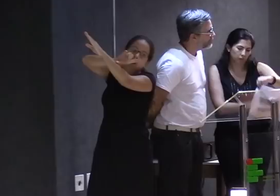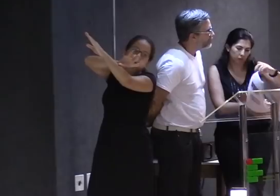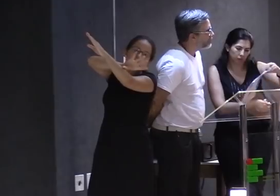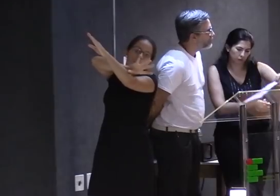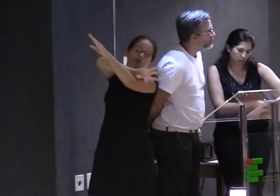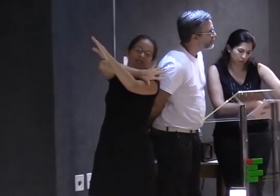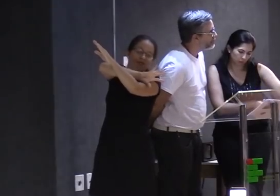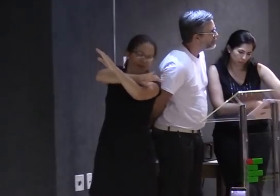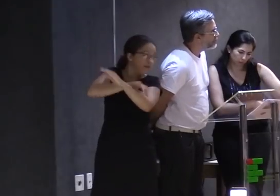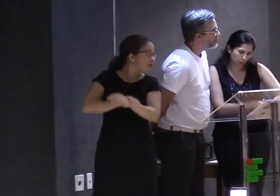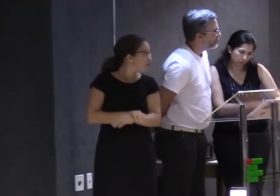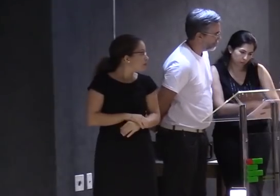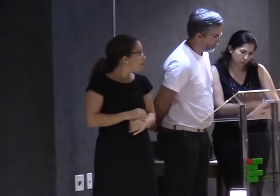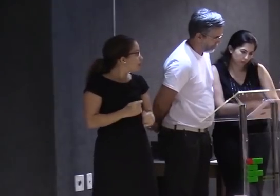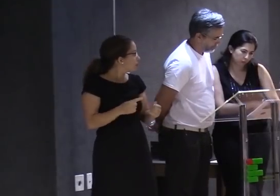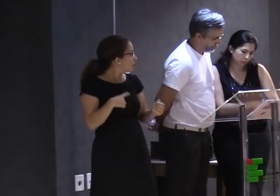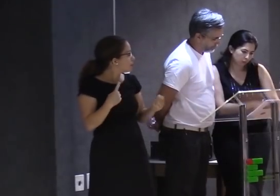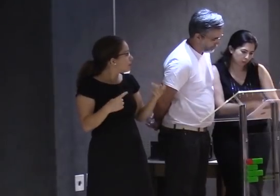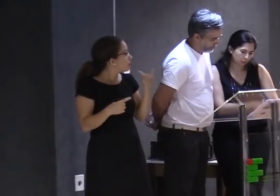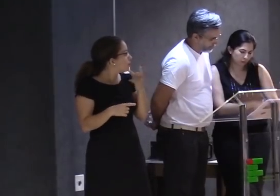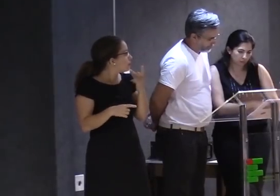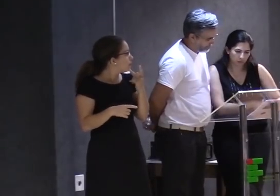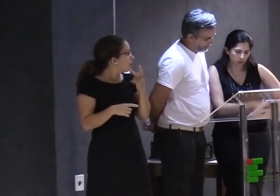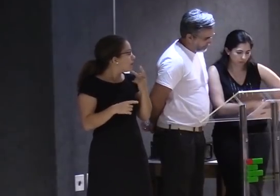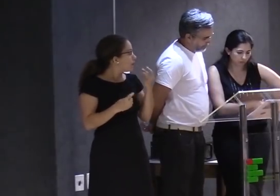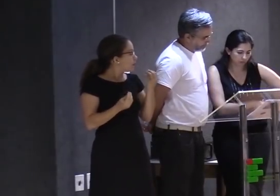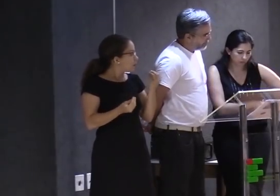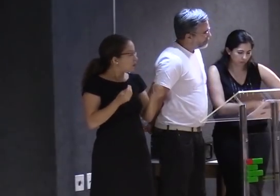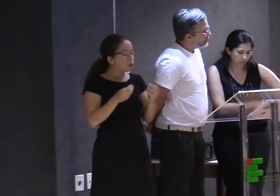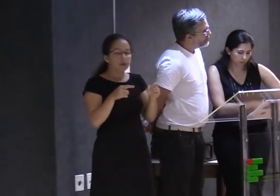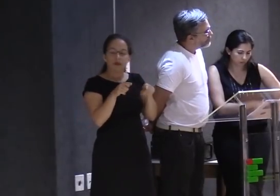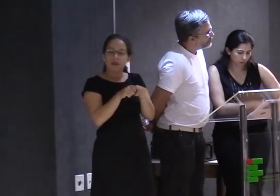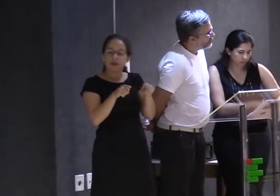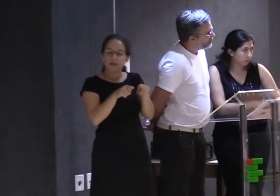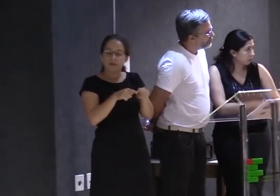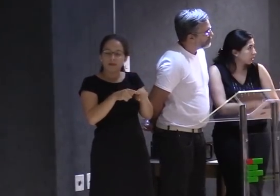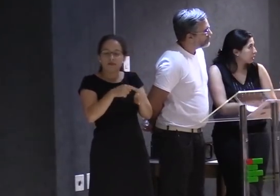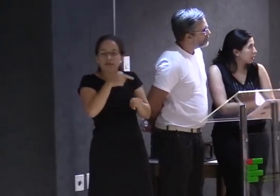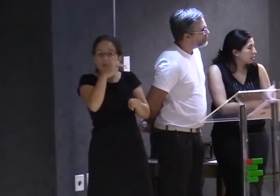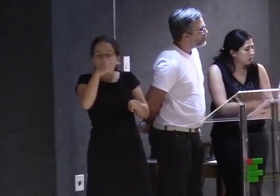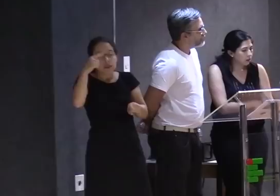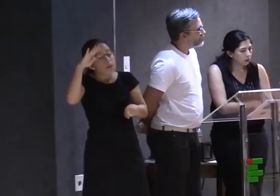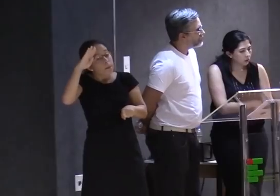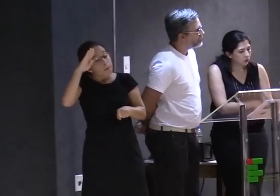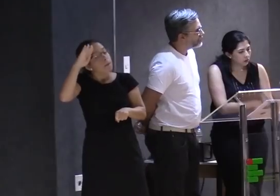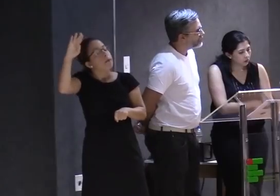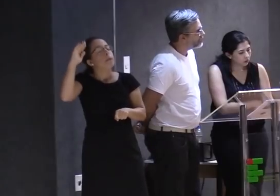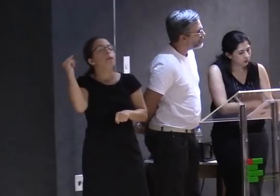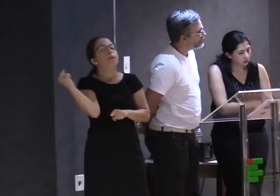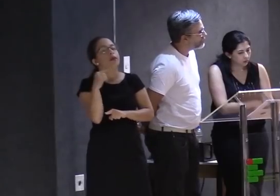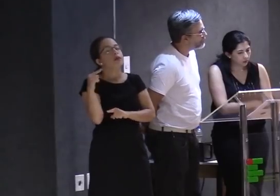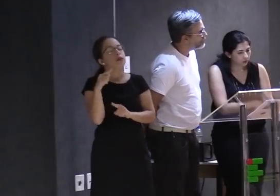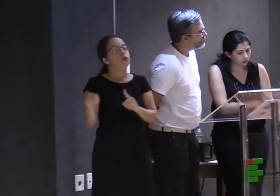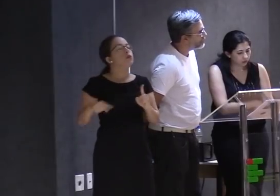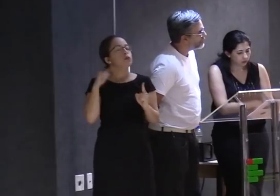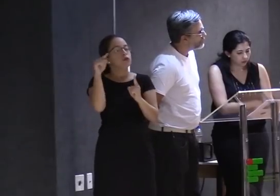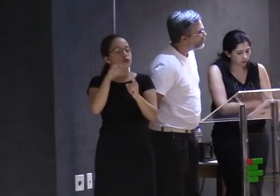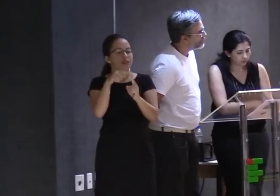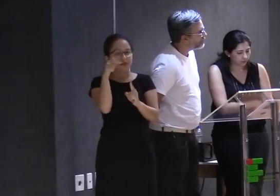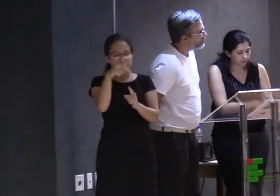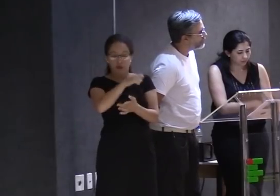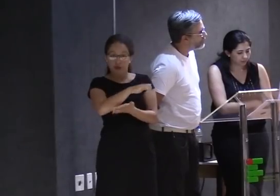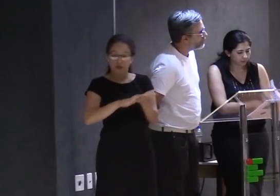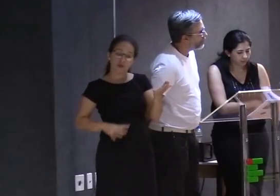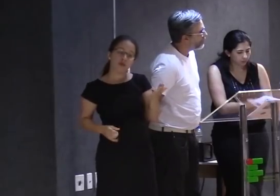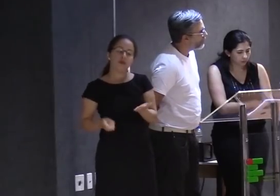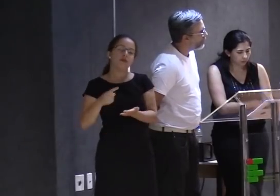about these themes that I have listed here. A principal ideia, o principal objetivo dessa atividade